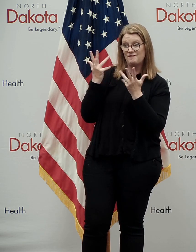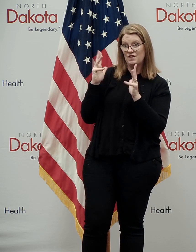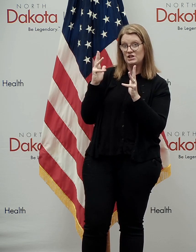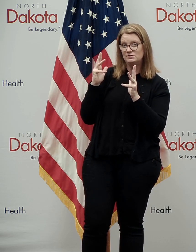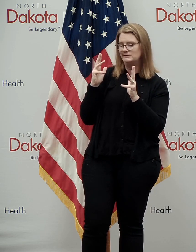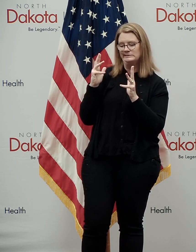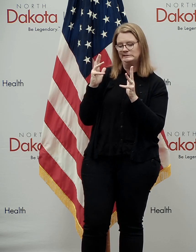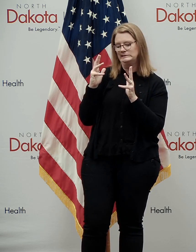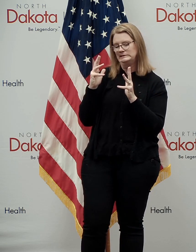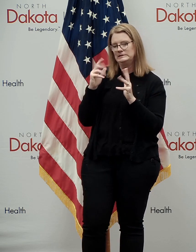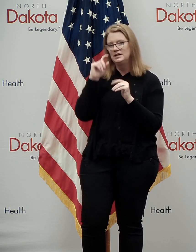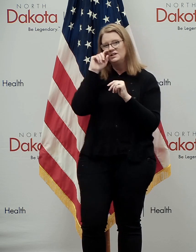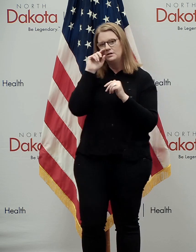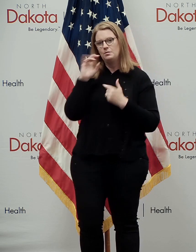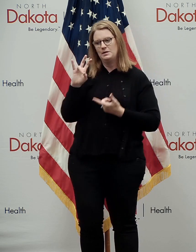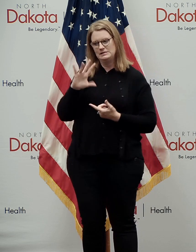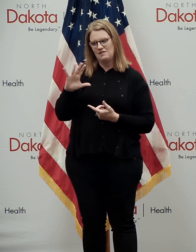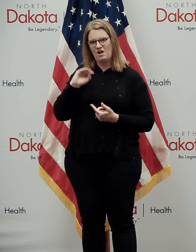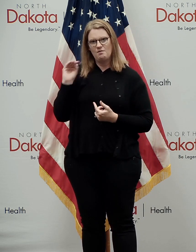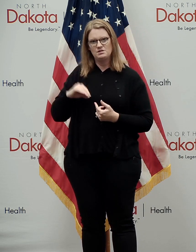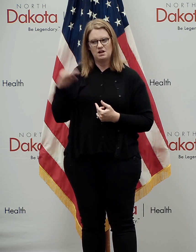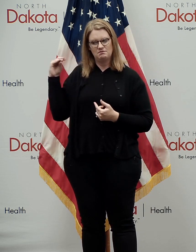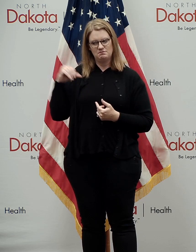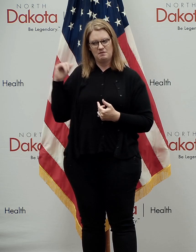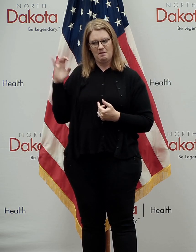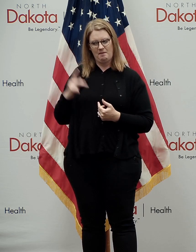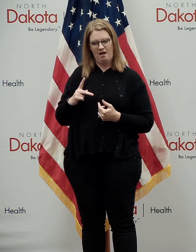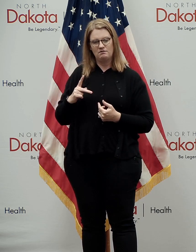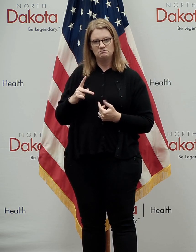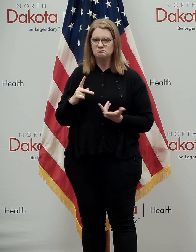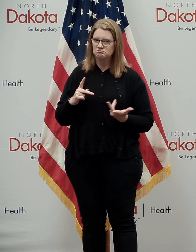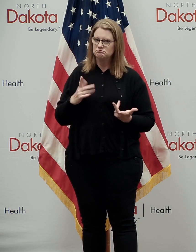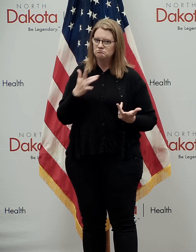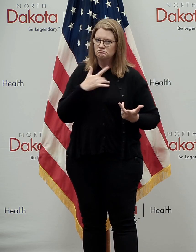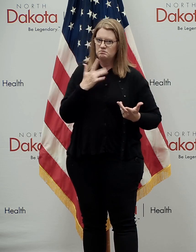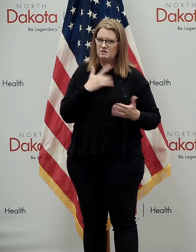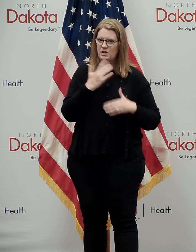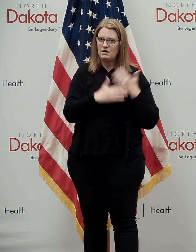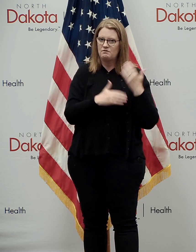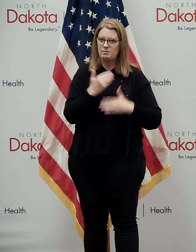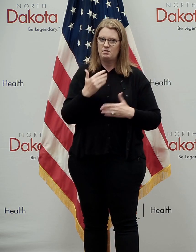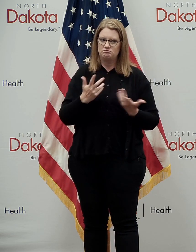over either. But even at 75%, we're well positioned to be able to do